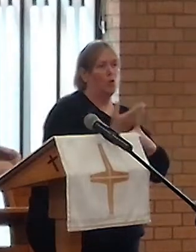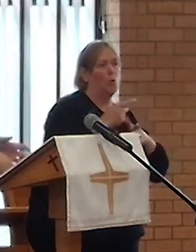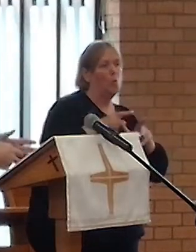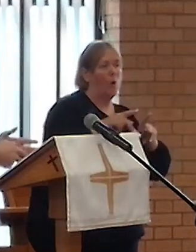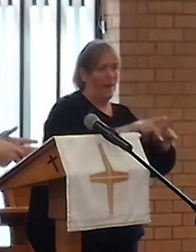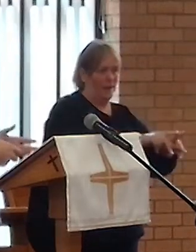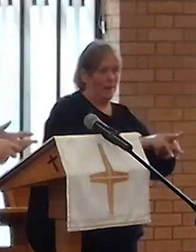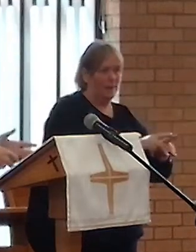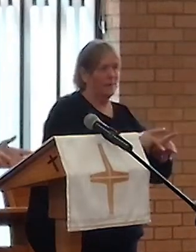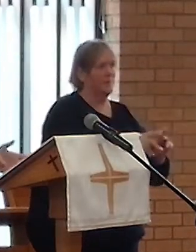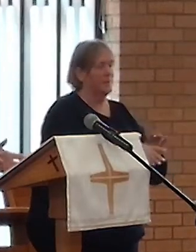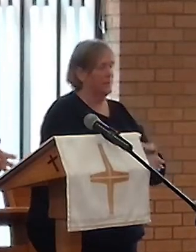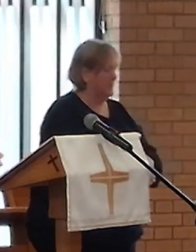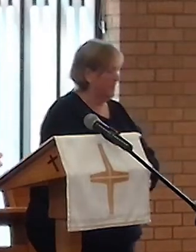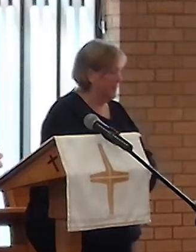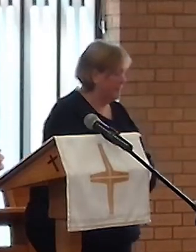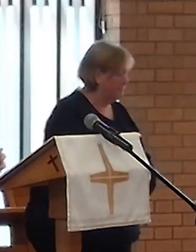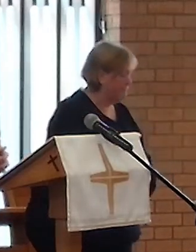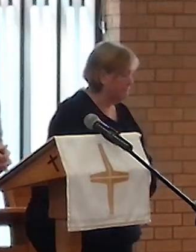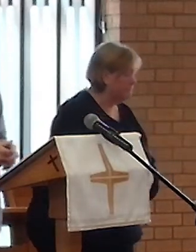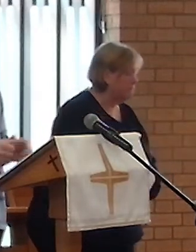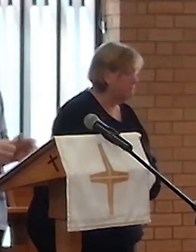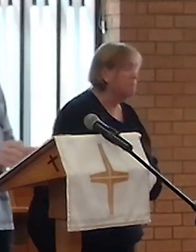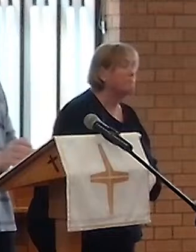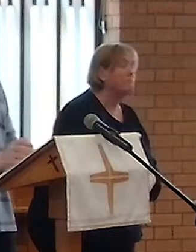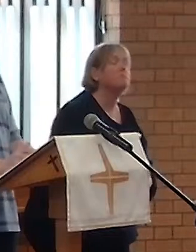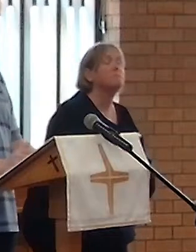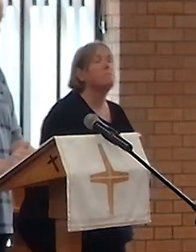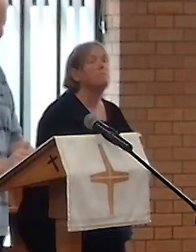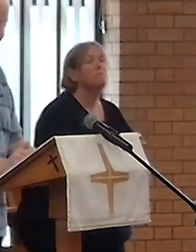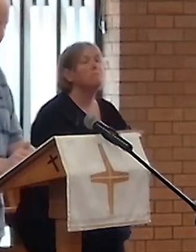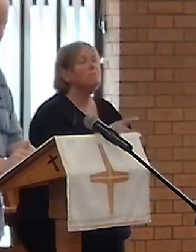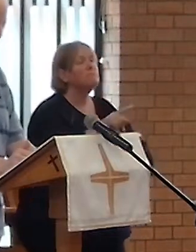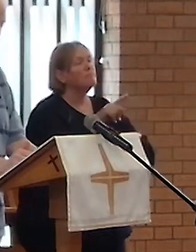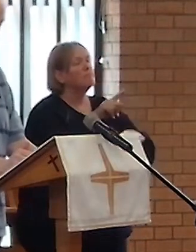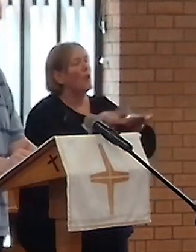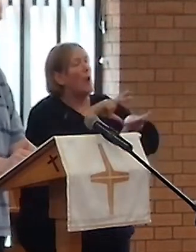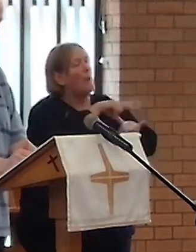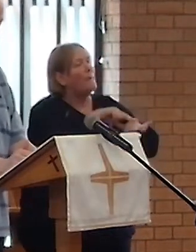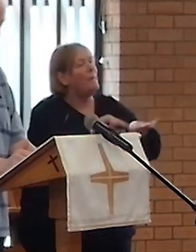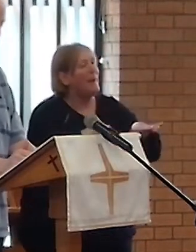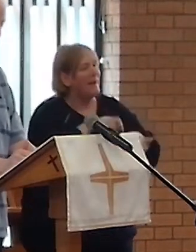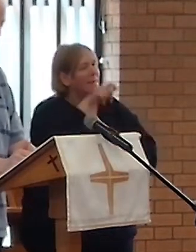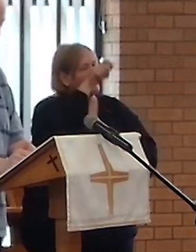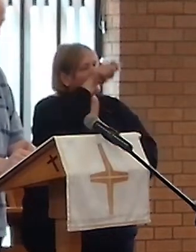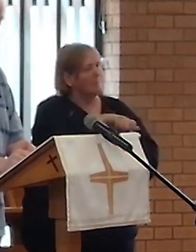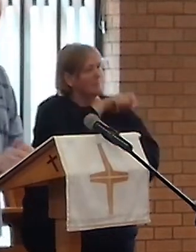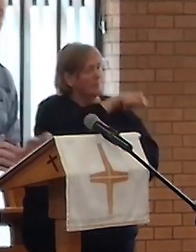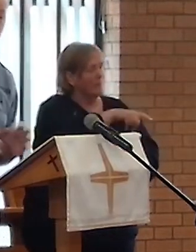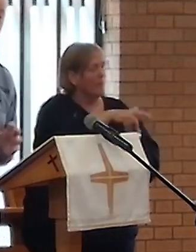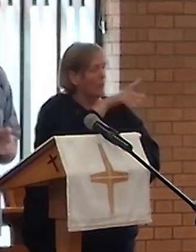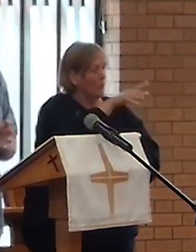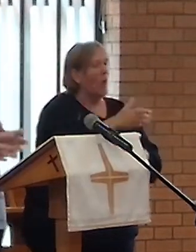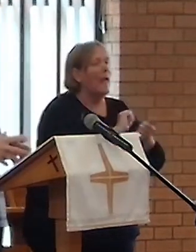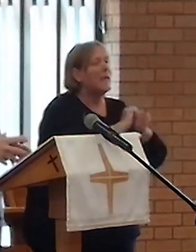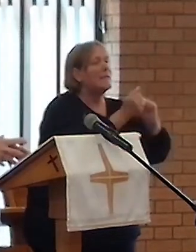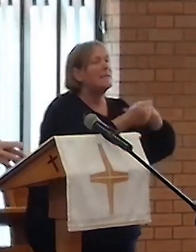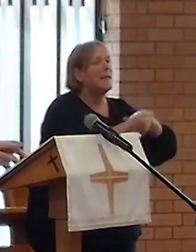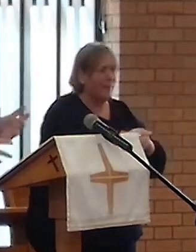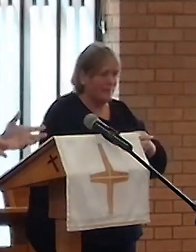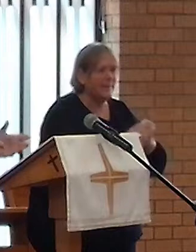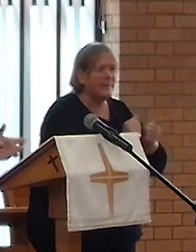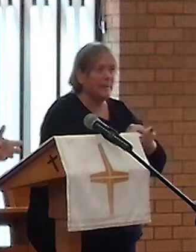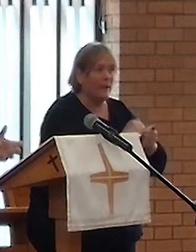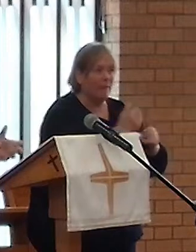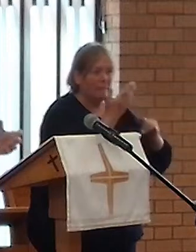There's a story of a young police officer who was taking his final exam at Hendon Police College. The first three questions in